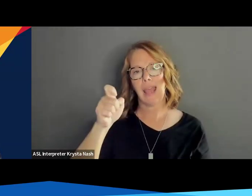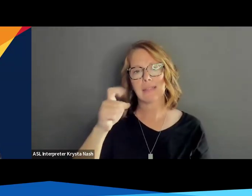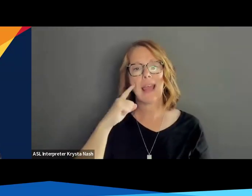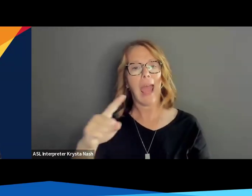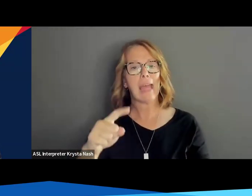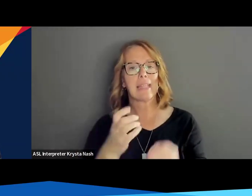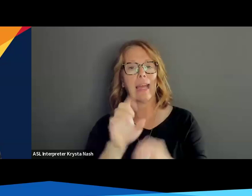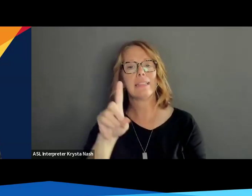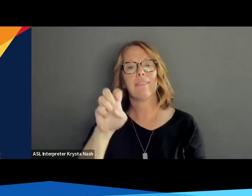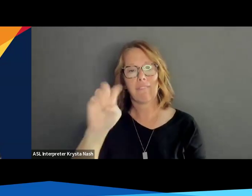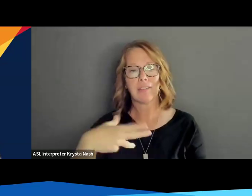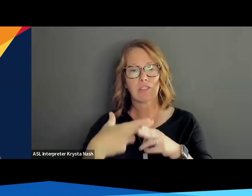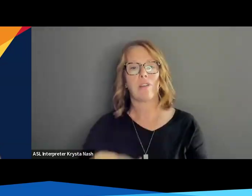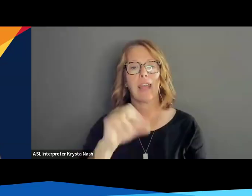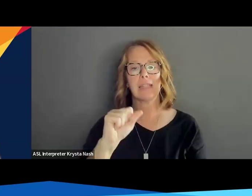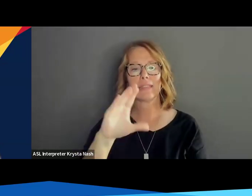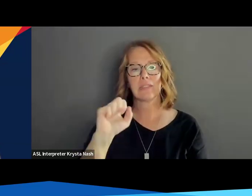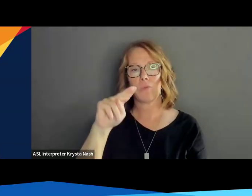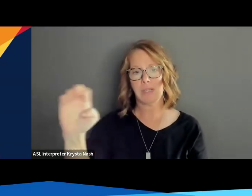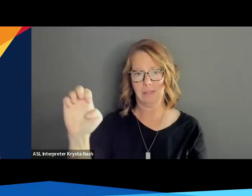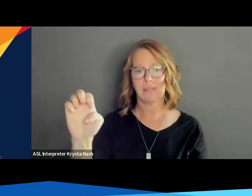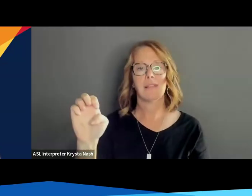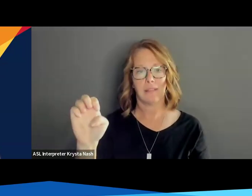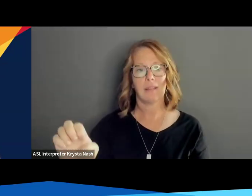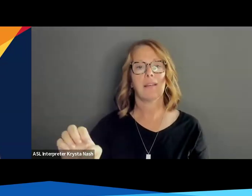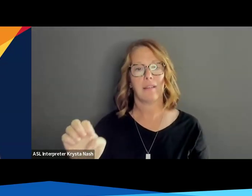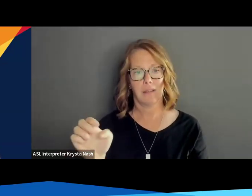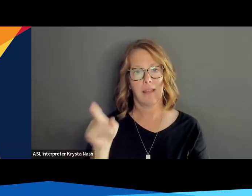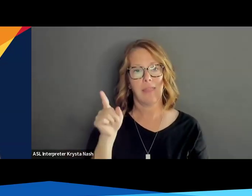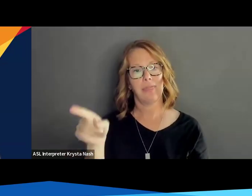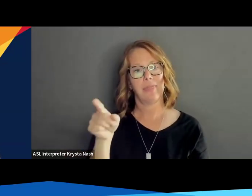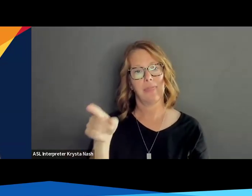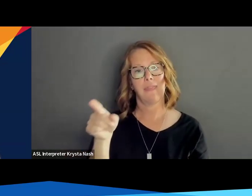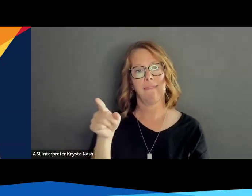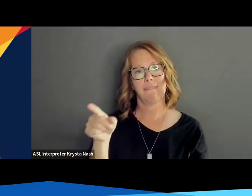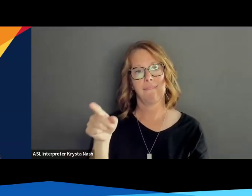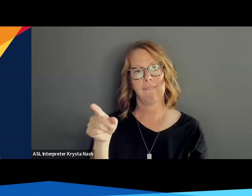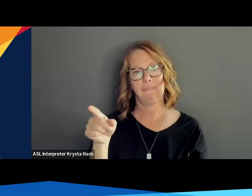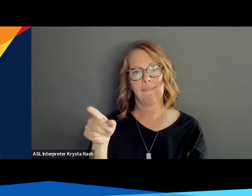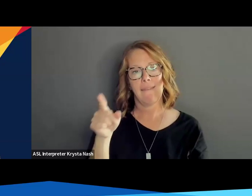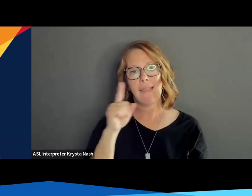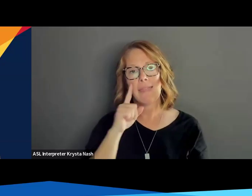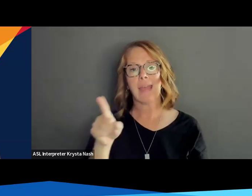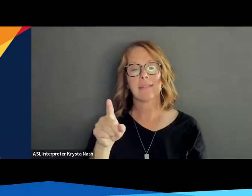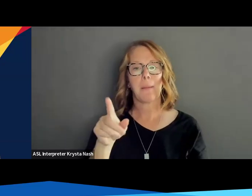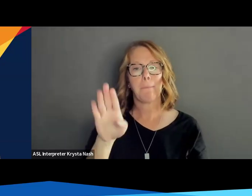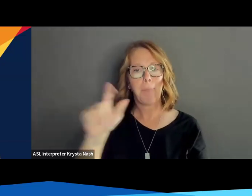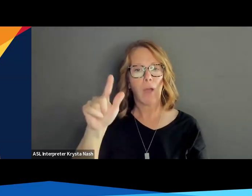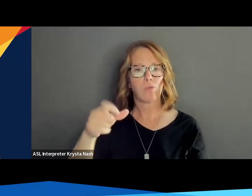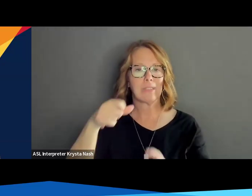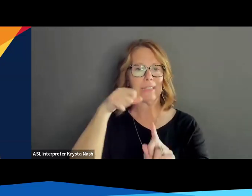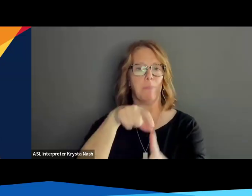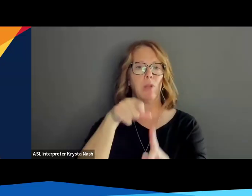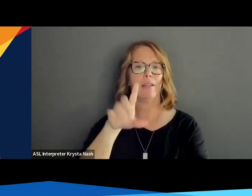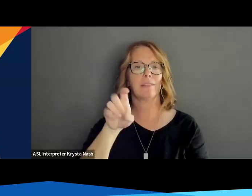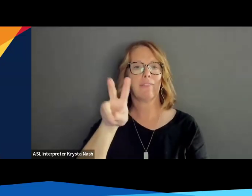SCONE, SCONE, and that is a bowel stimulating device. So there are